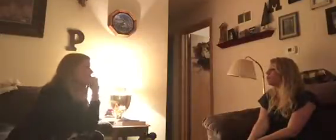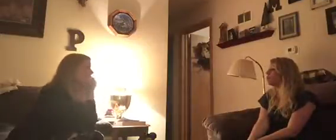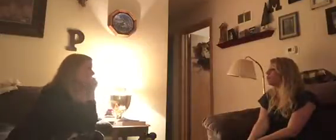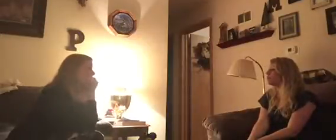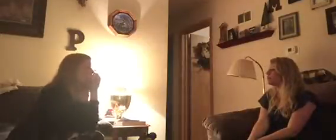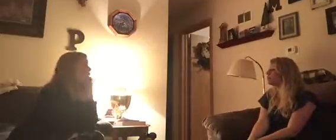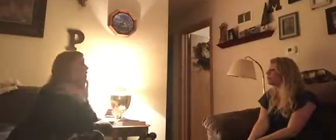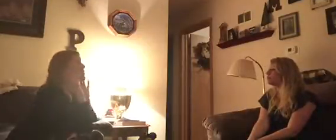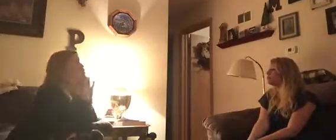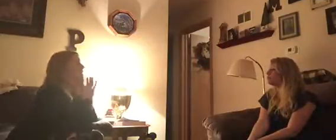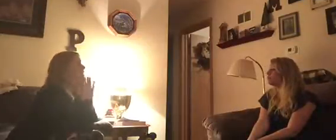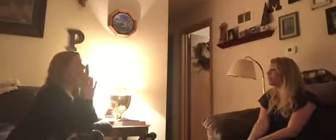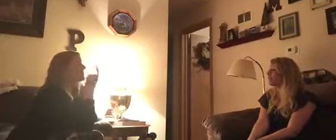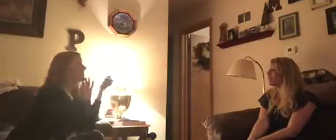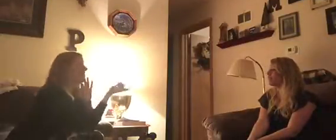Okay.